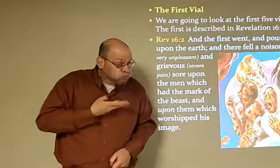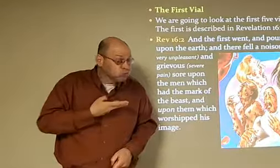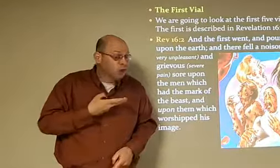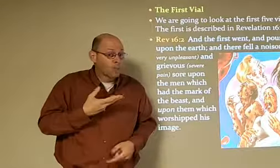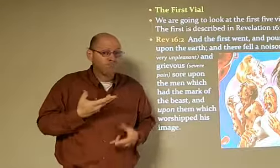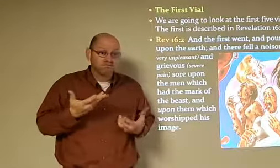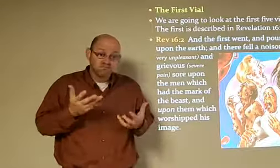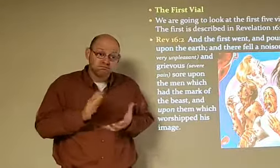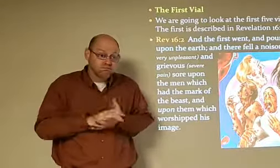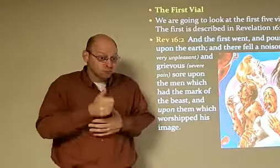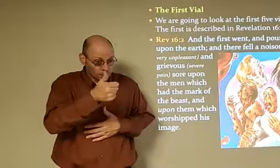All right, well,